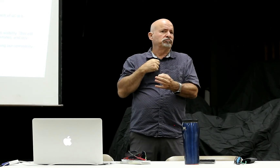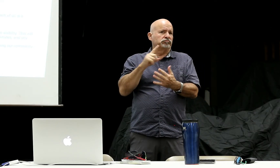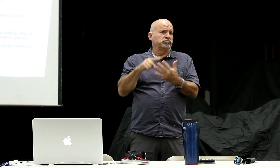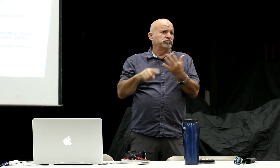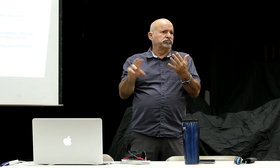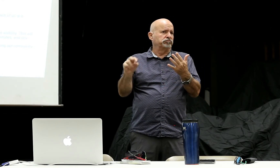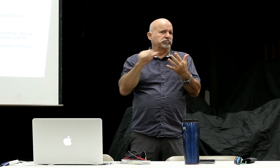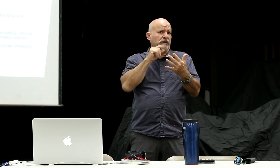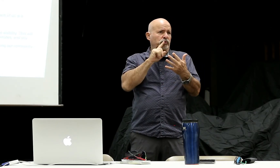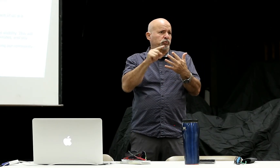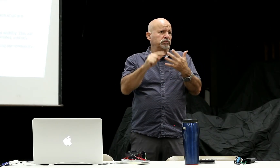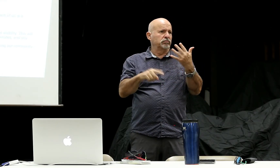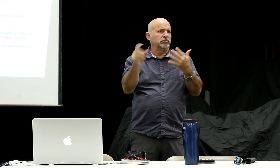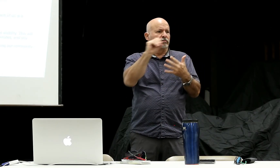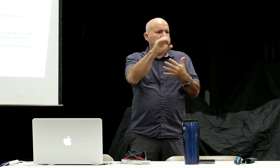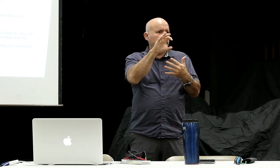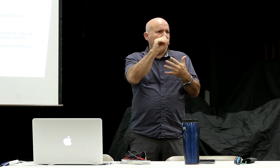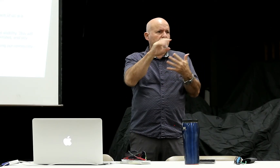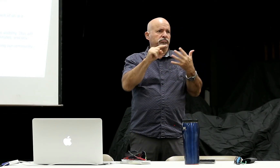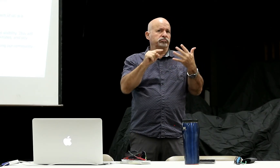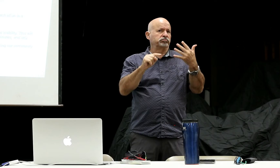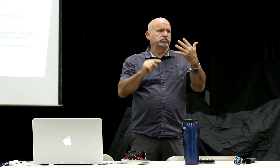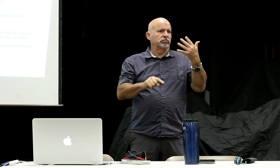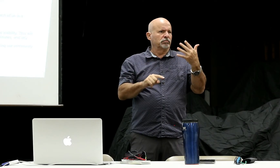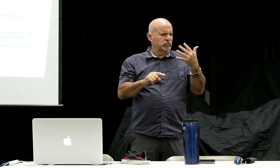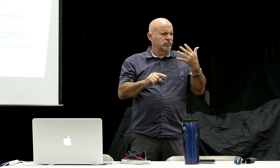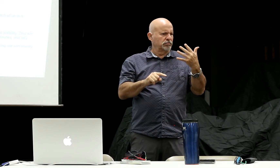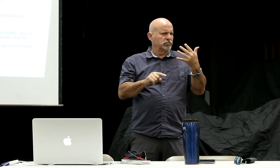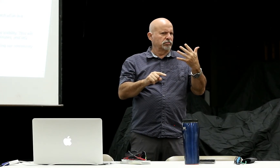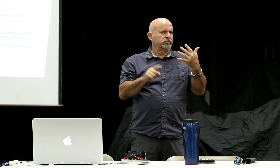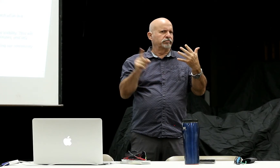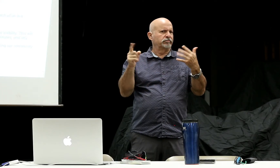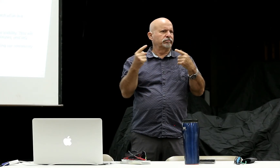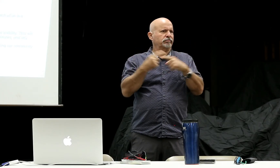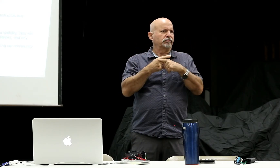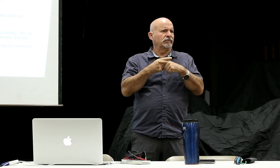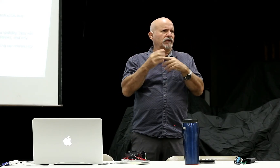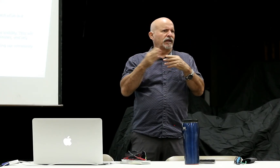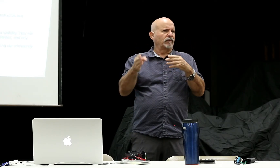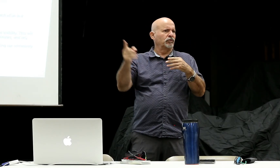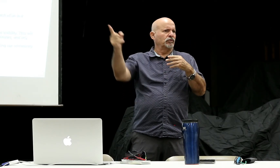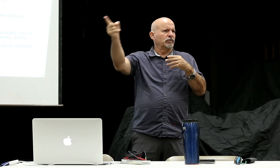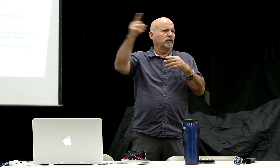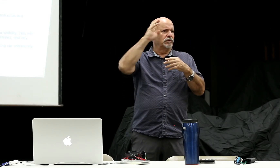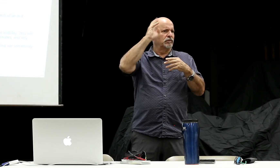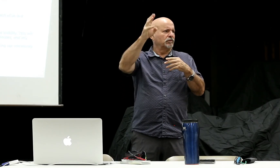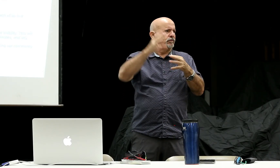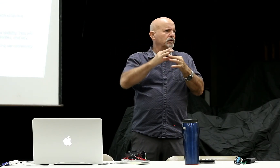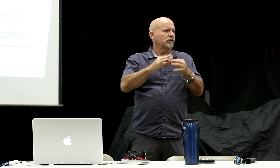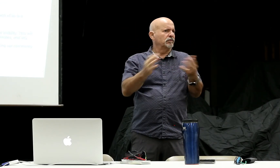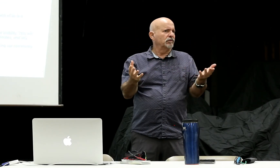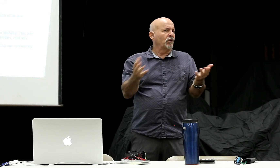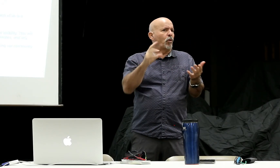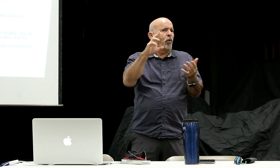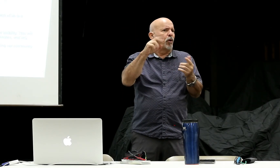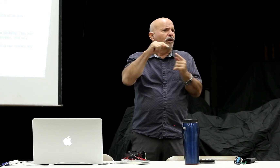sticky, so to speak. And so, I mean, I know that the interpreter would be there for